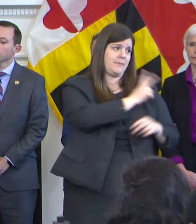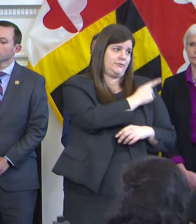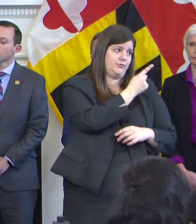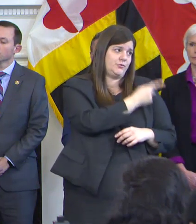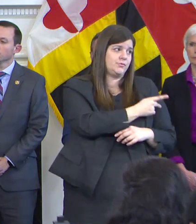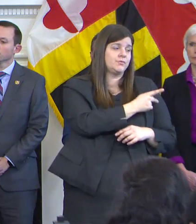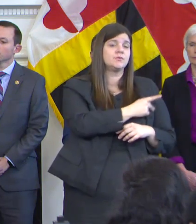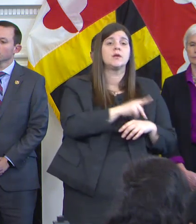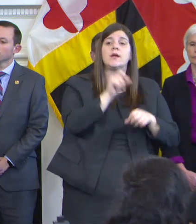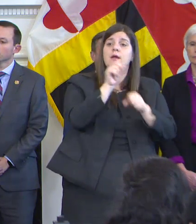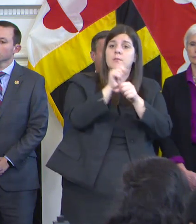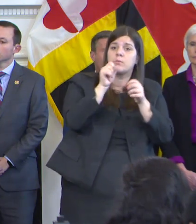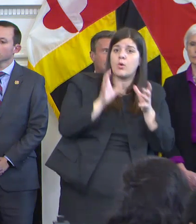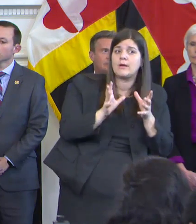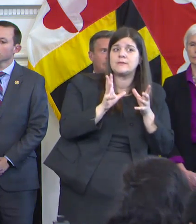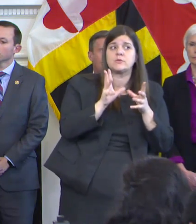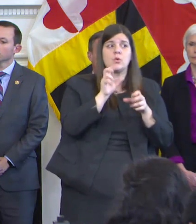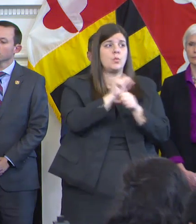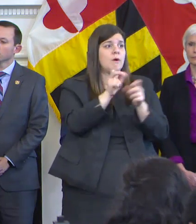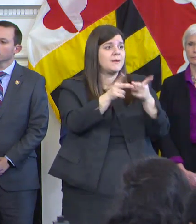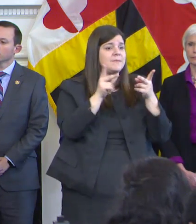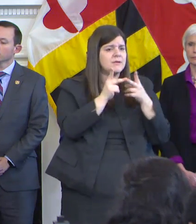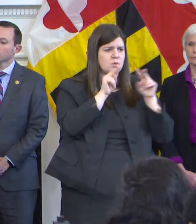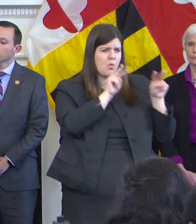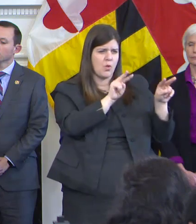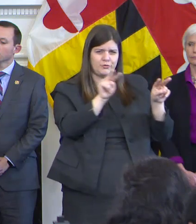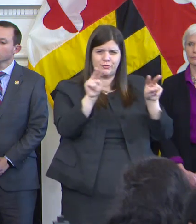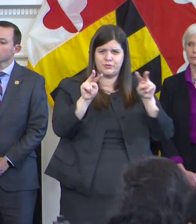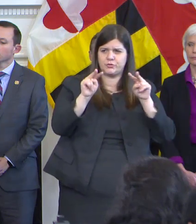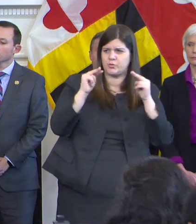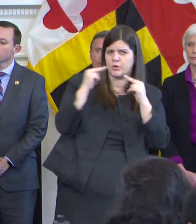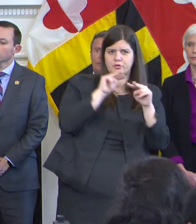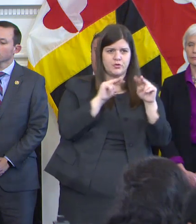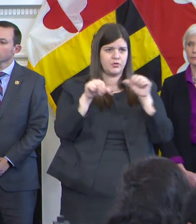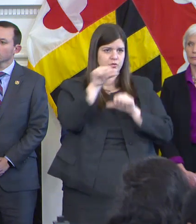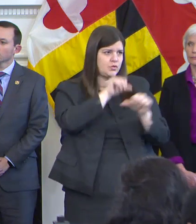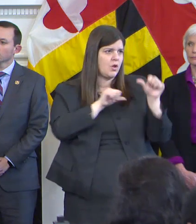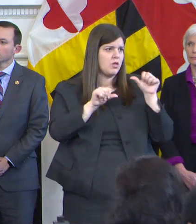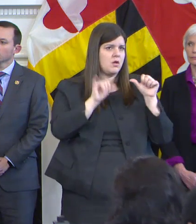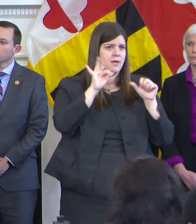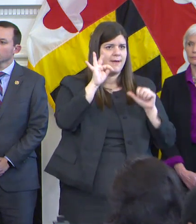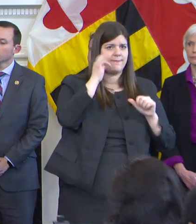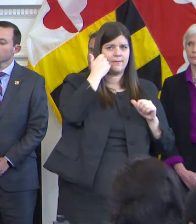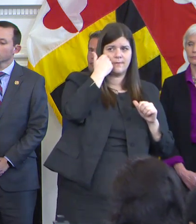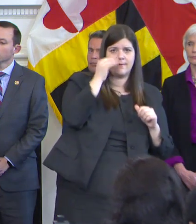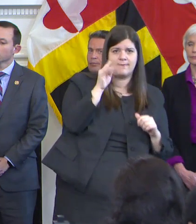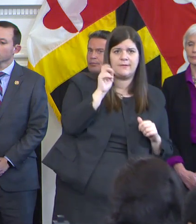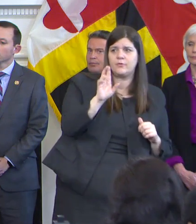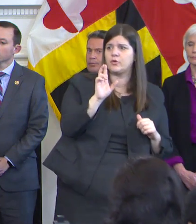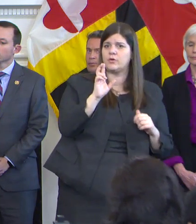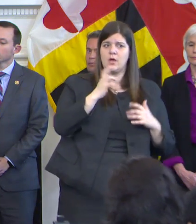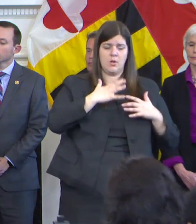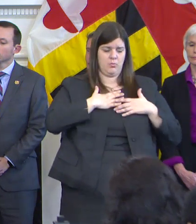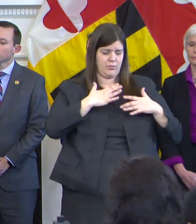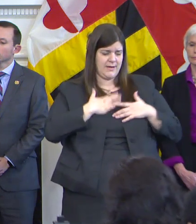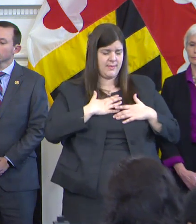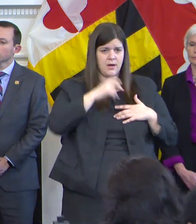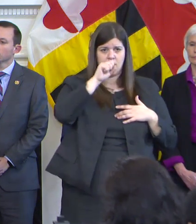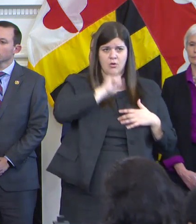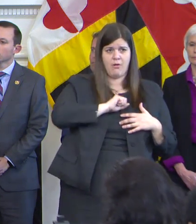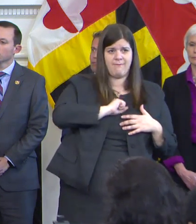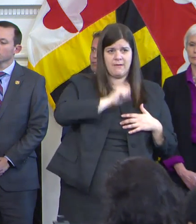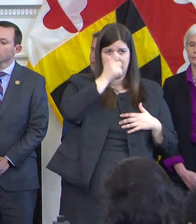or respiratory symptoms. This problem continues to escalate rapidly. Information is